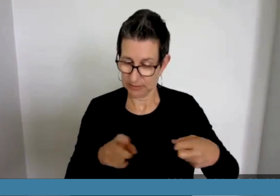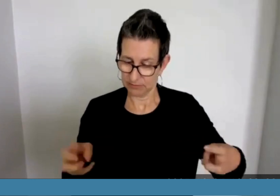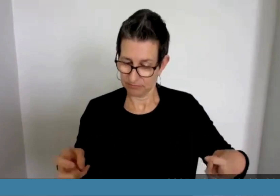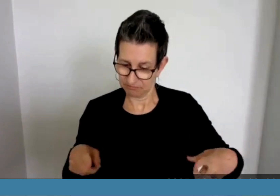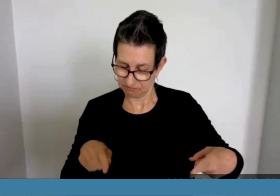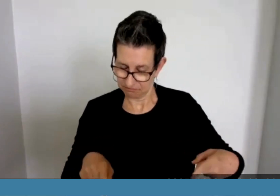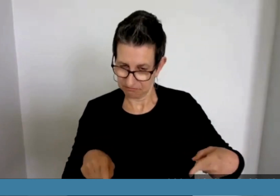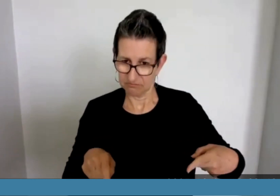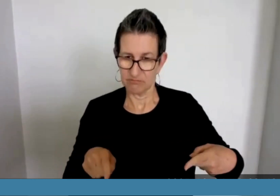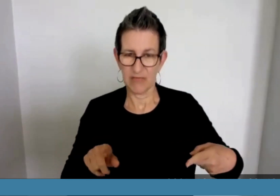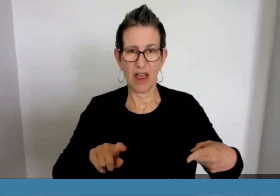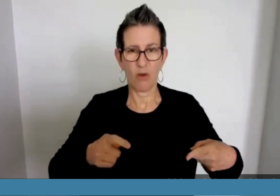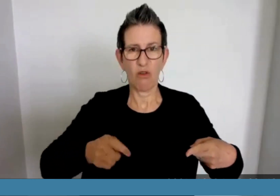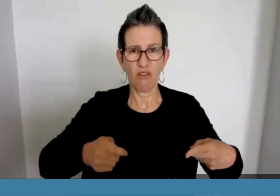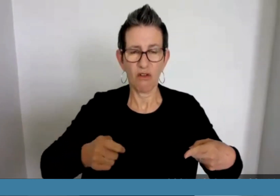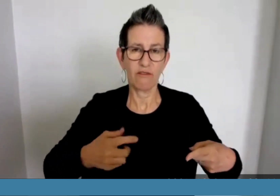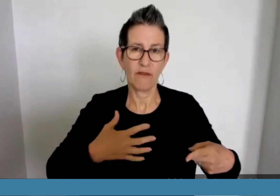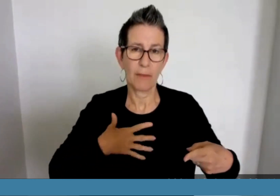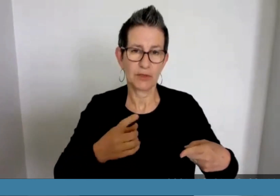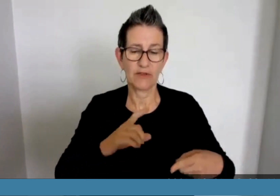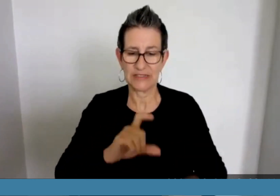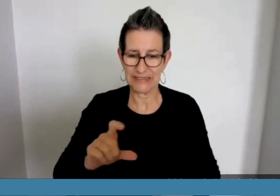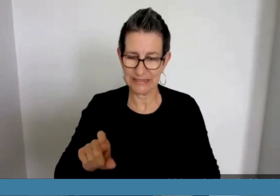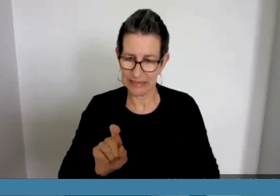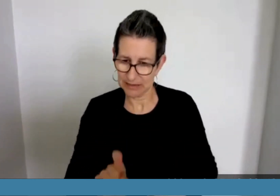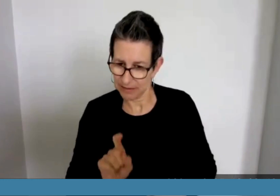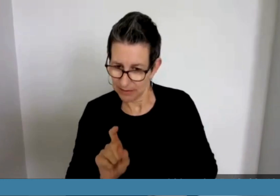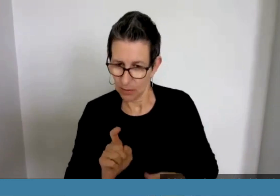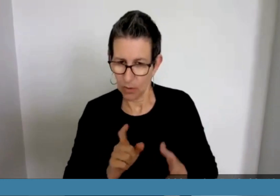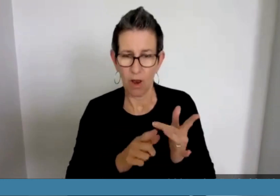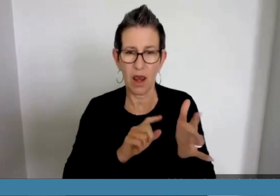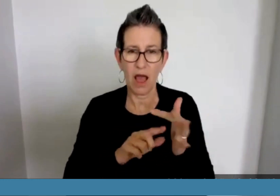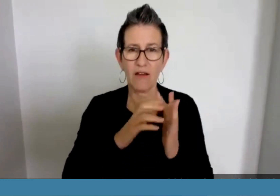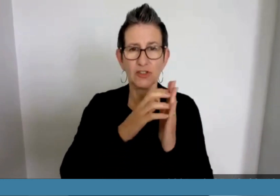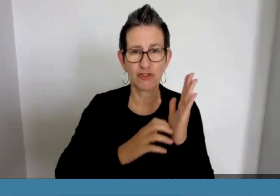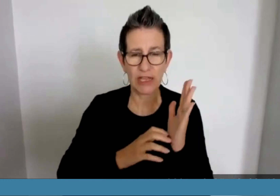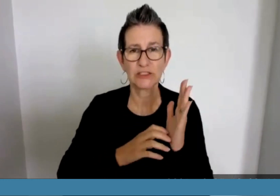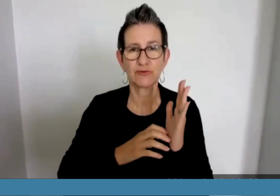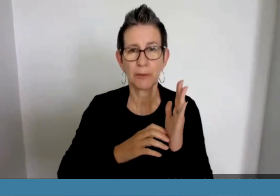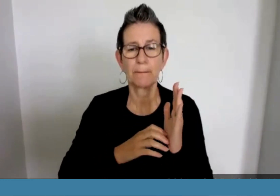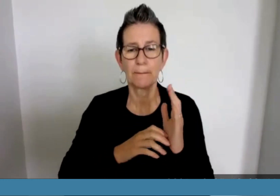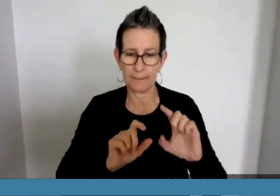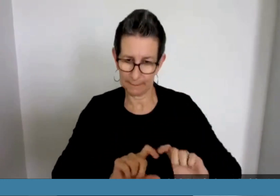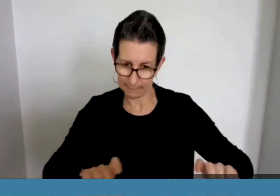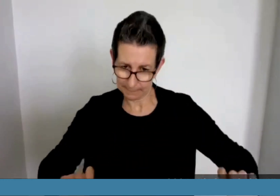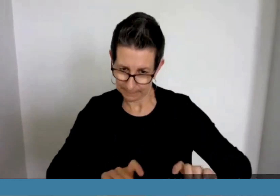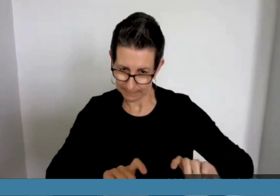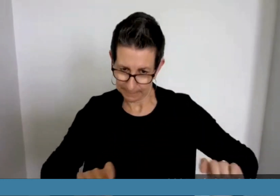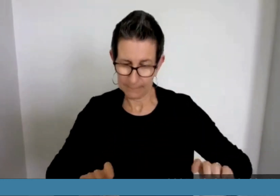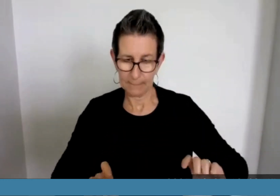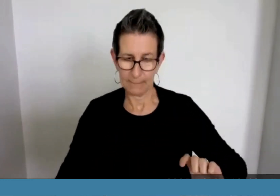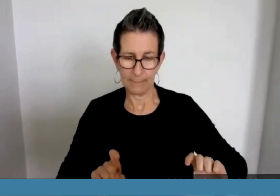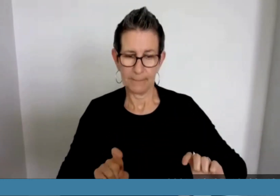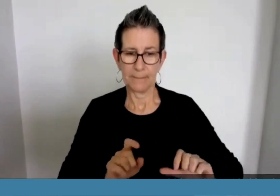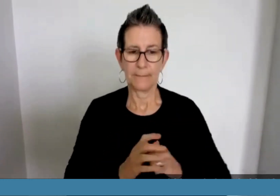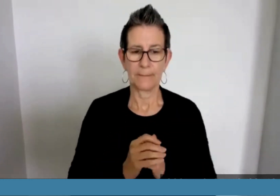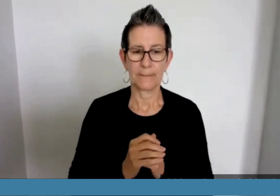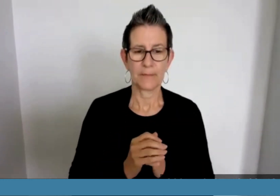on or off by selecting the CC or live transcript button in your Zoom toolbar at the bottom of the screen.